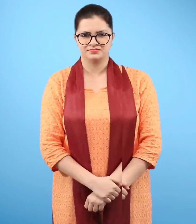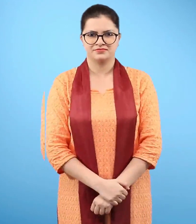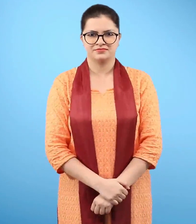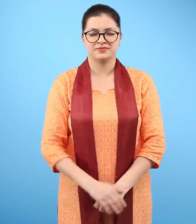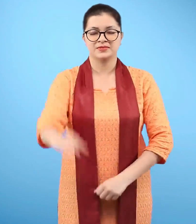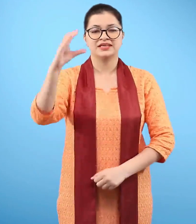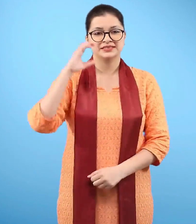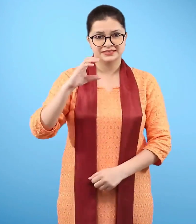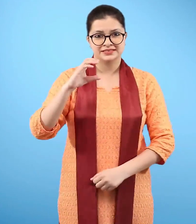C.